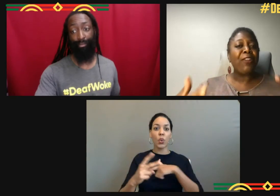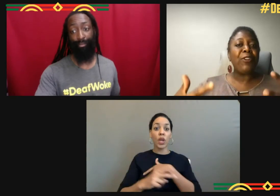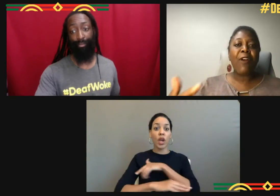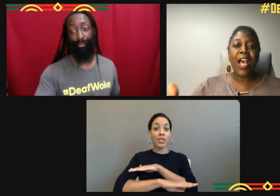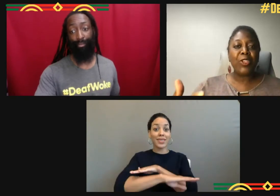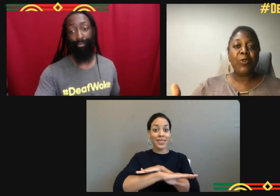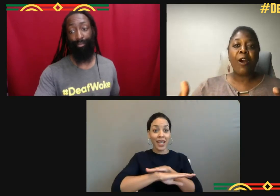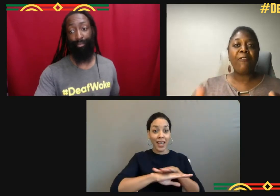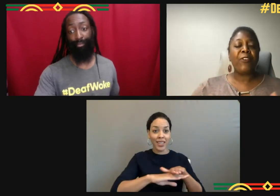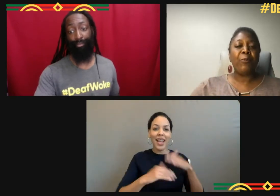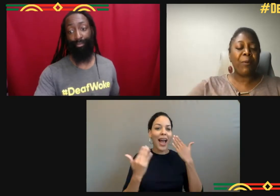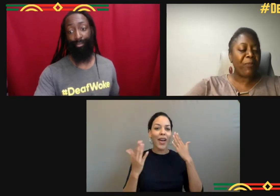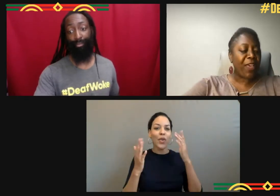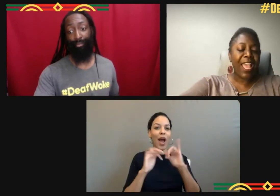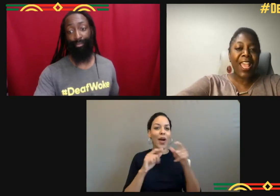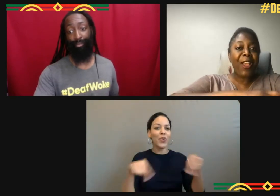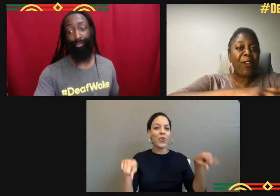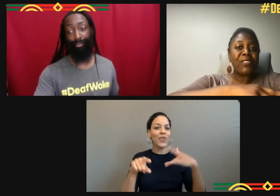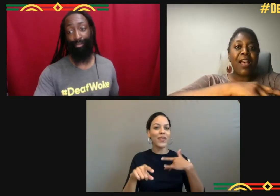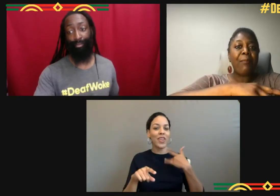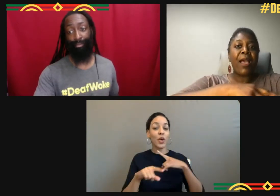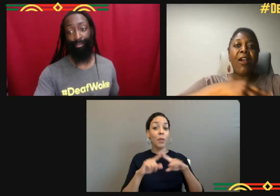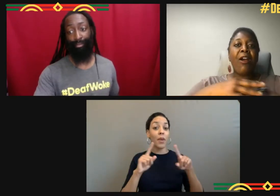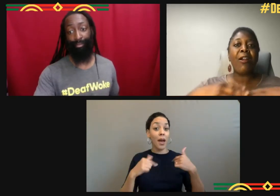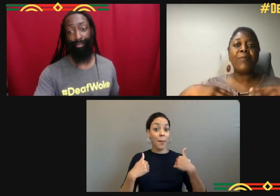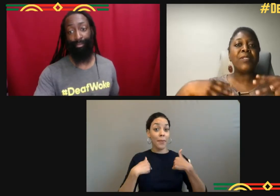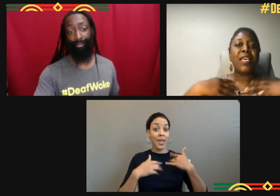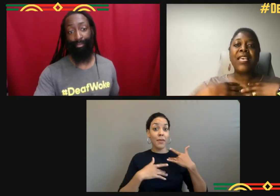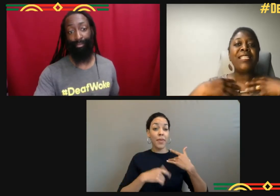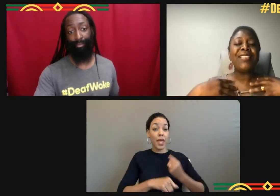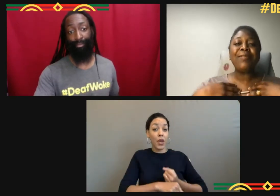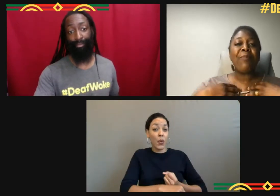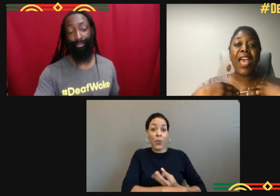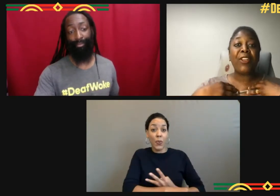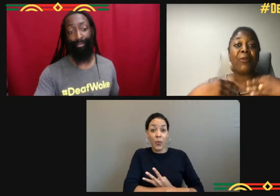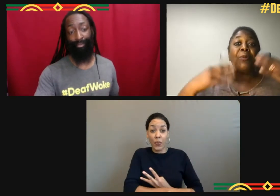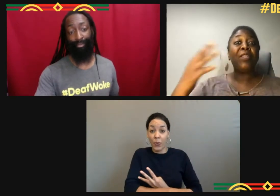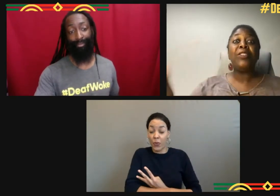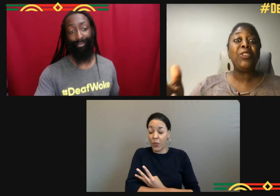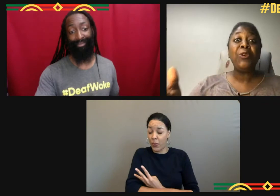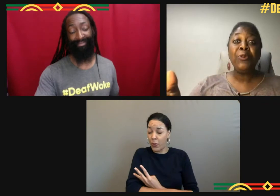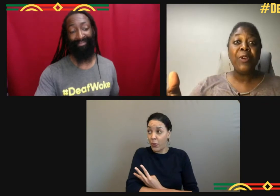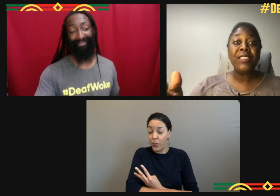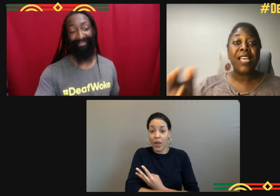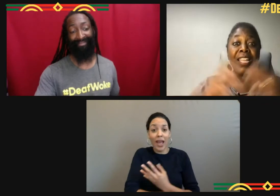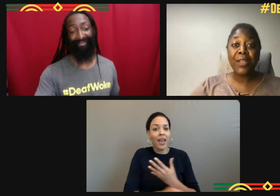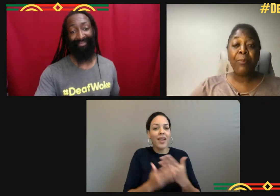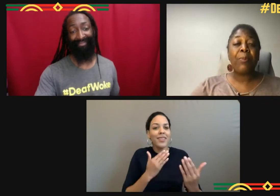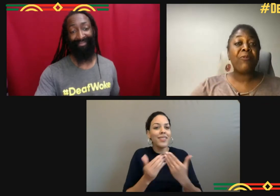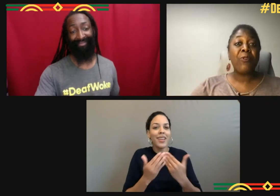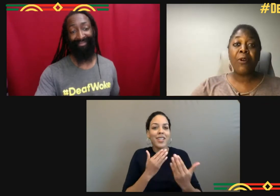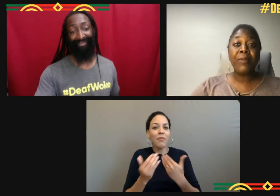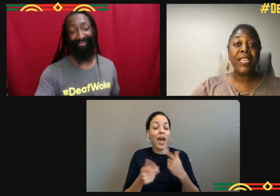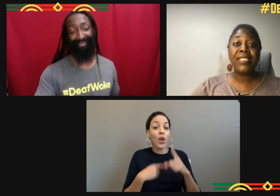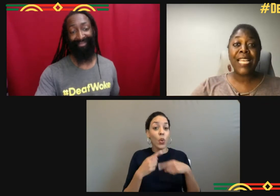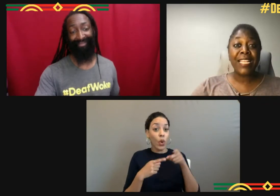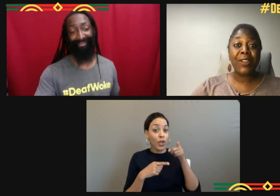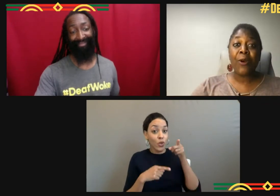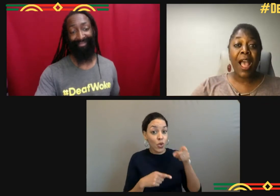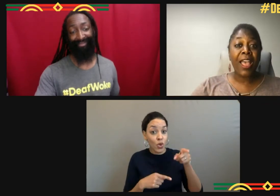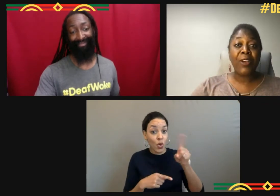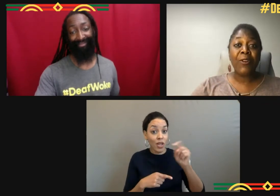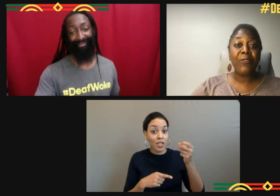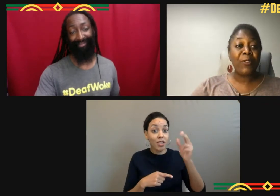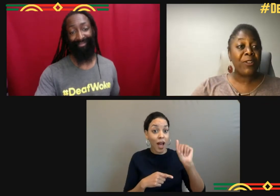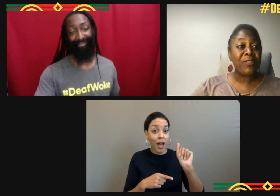I mean, I don't know how you all feel, but the hairs on my arms, it doesn't matter. When you and Zanya performed in